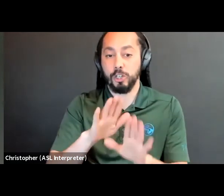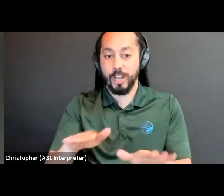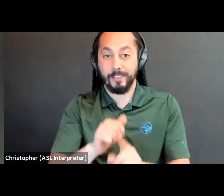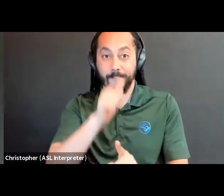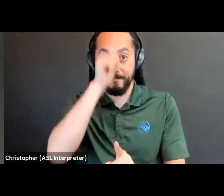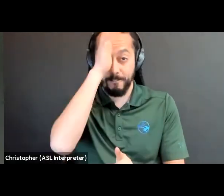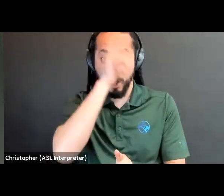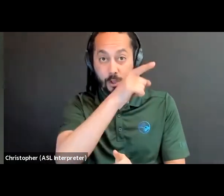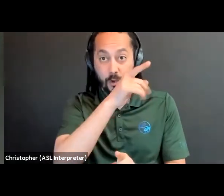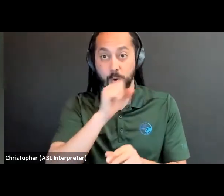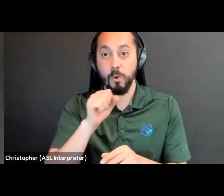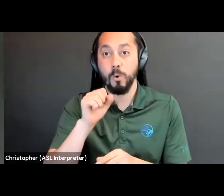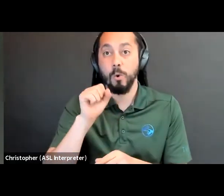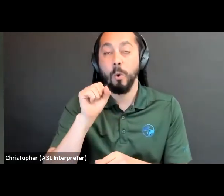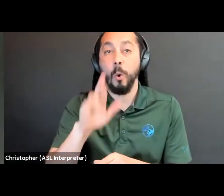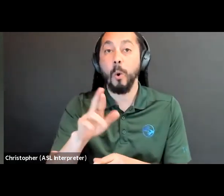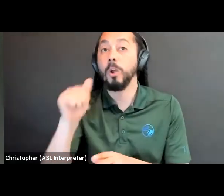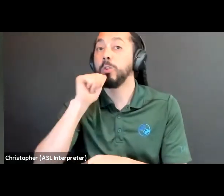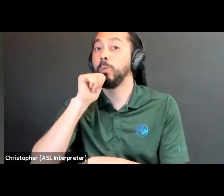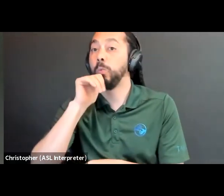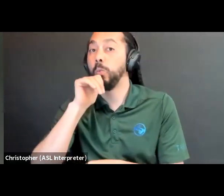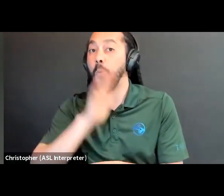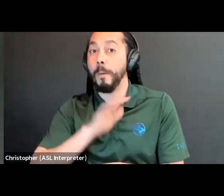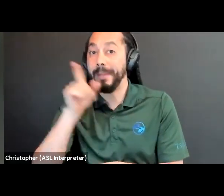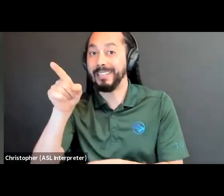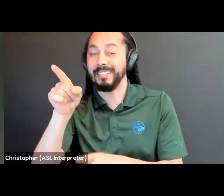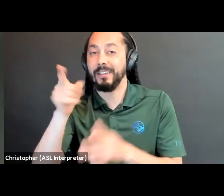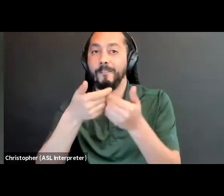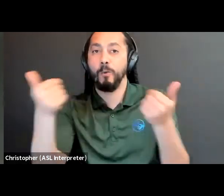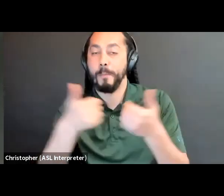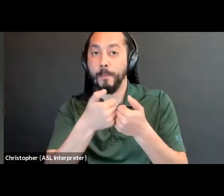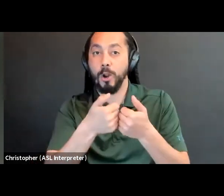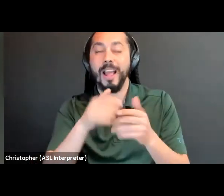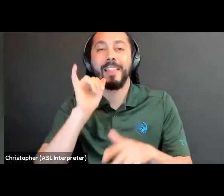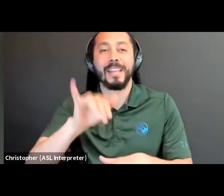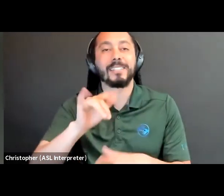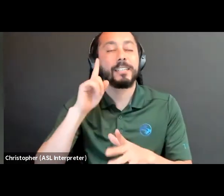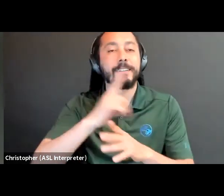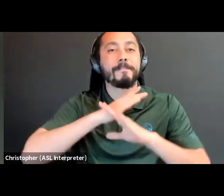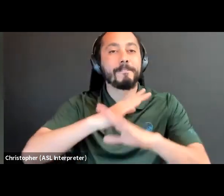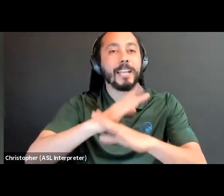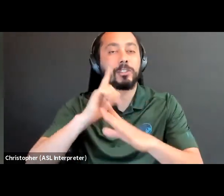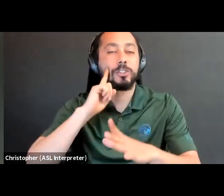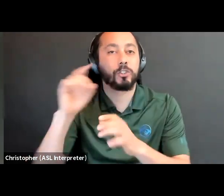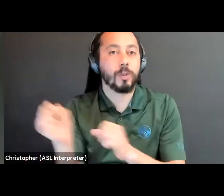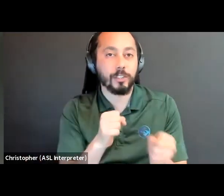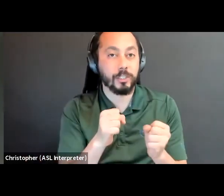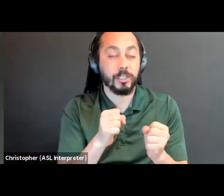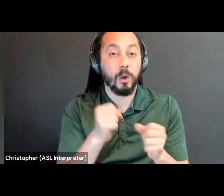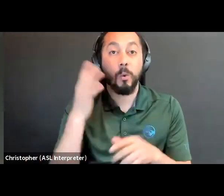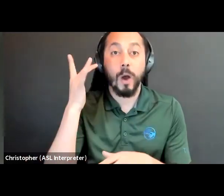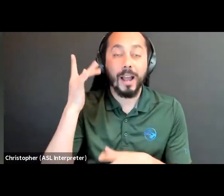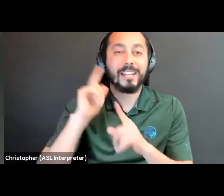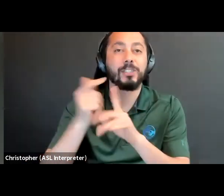woman's former partners as a defense strategy or as a strategy to deflect attention away from their